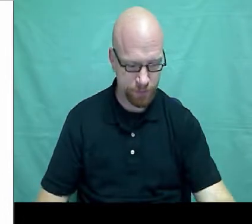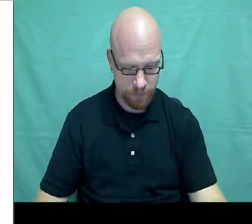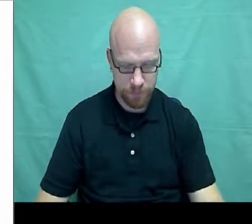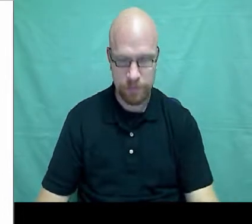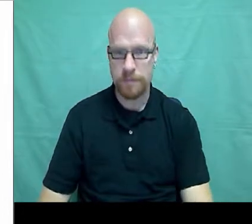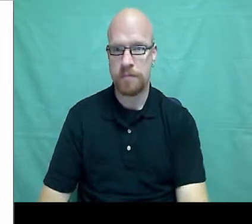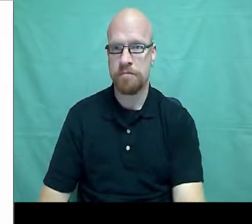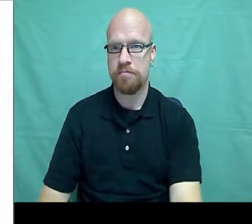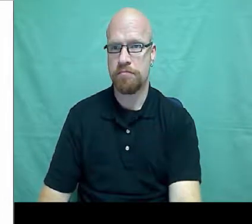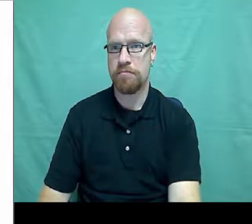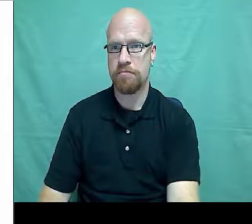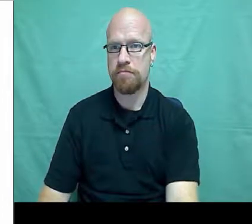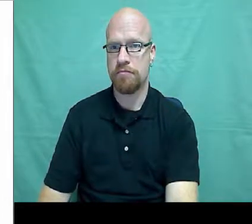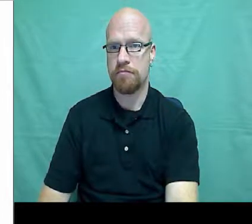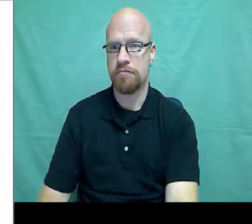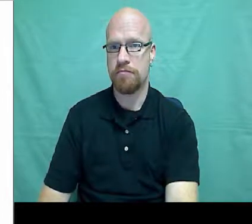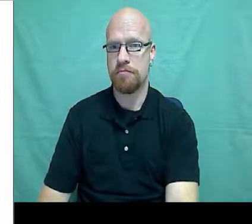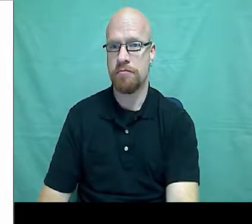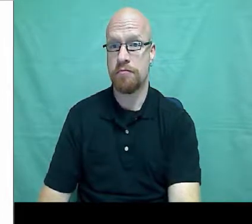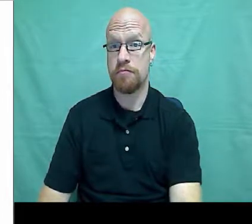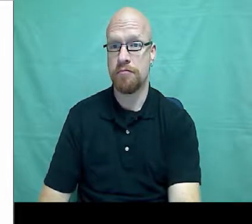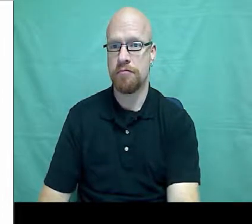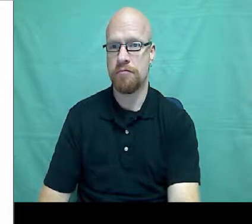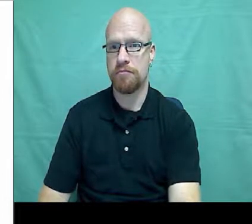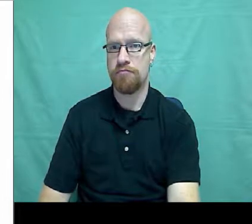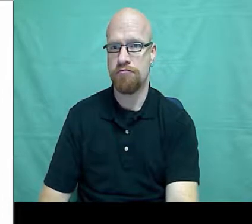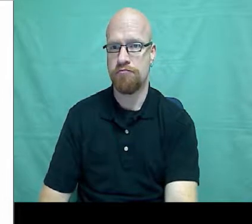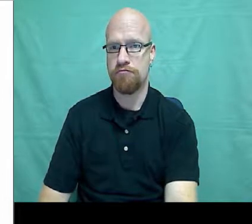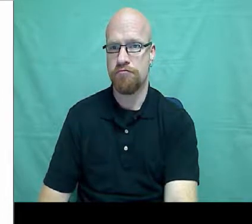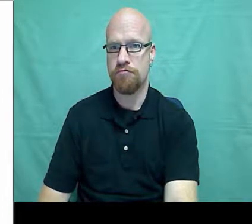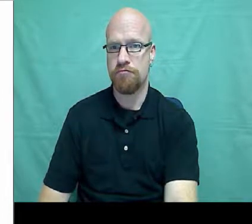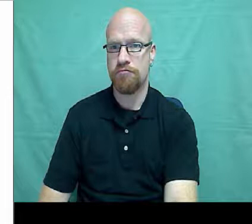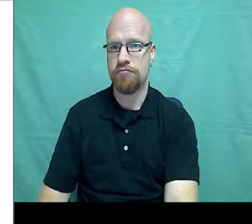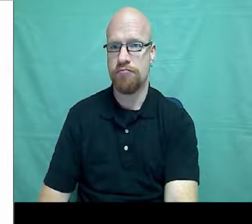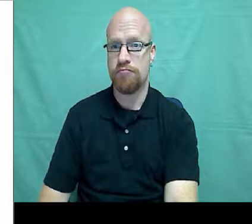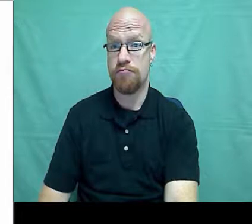time. As we see here,